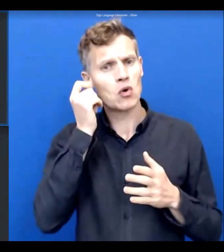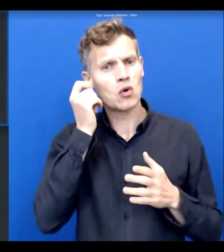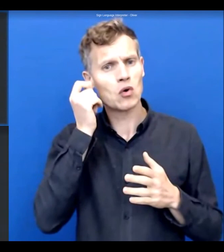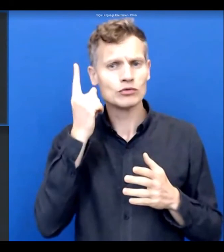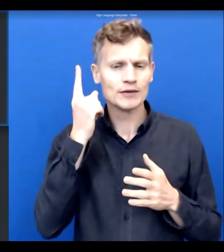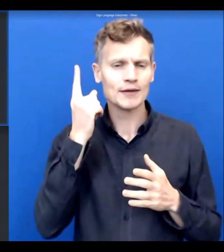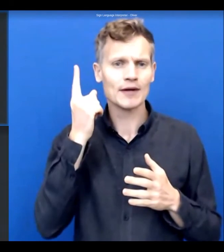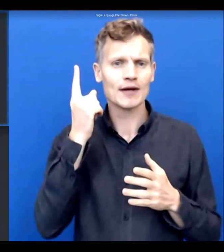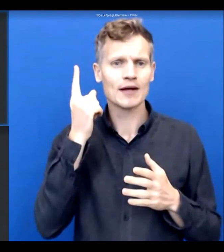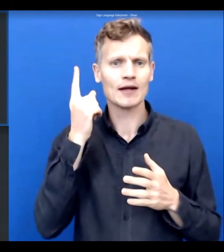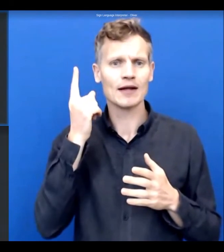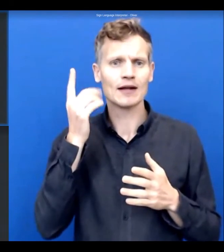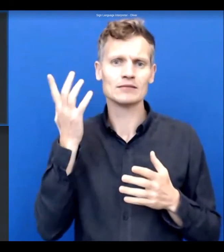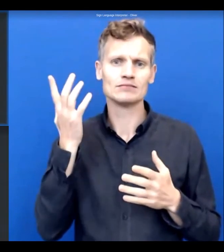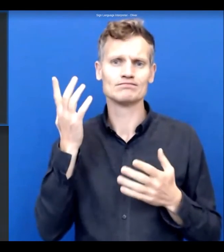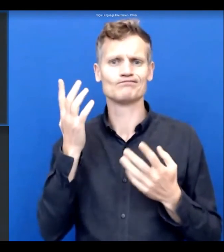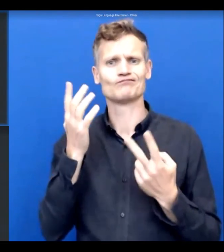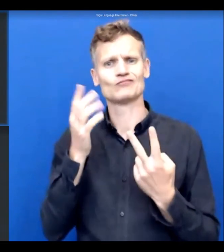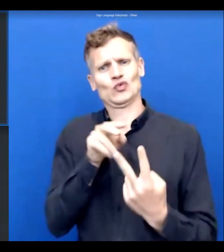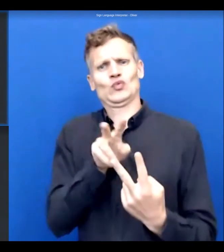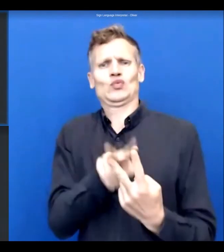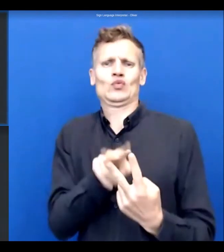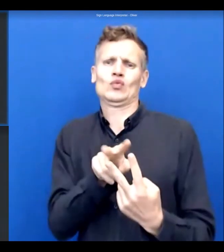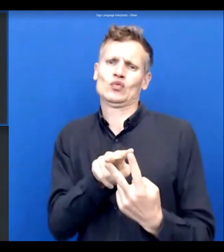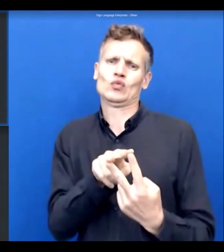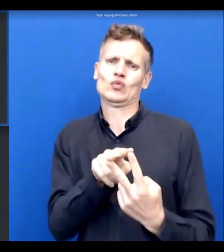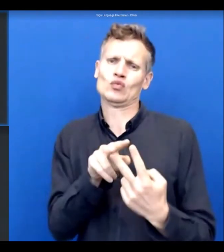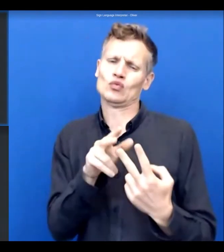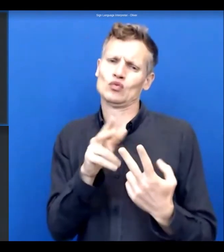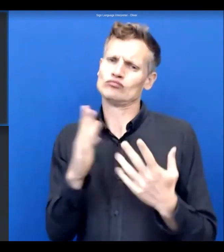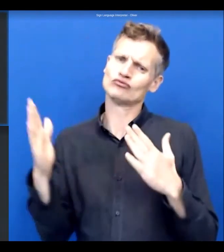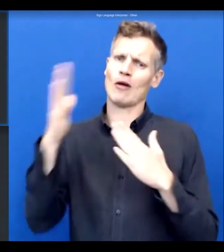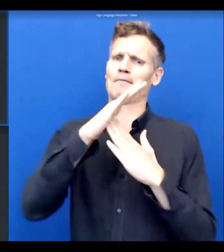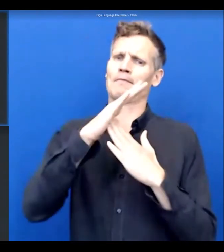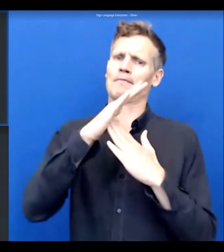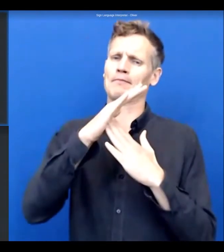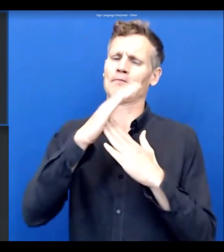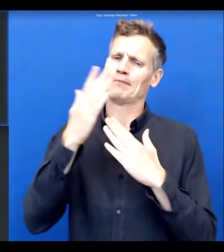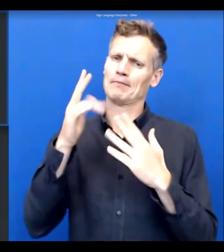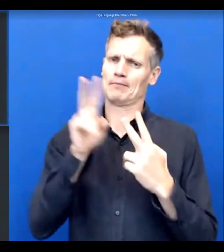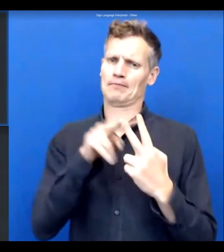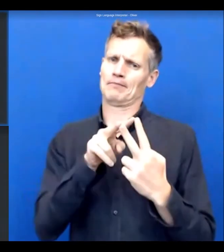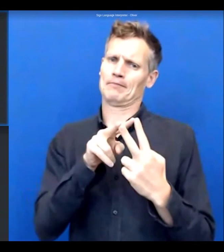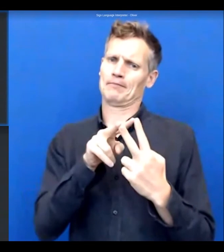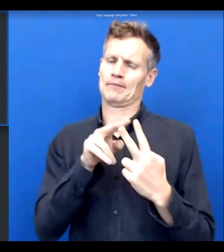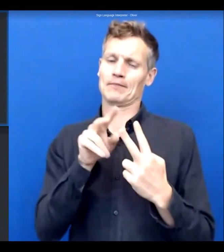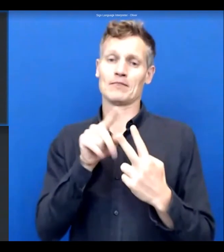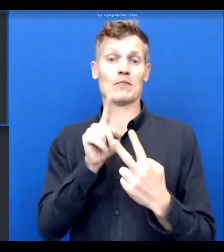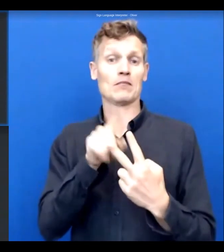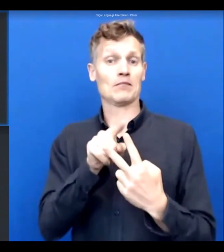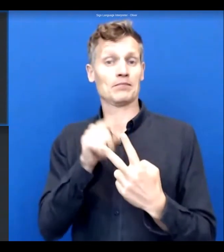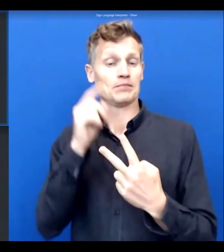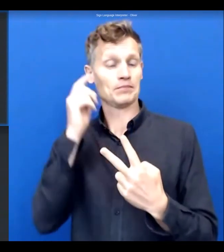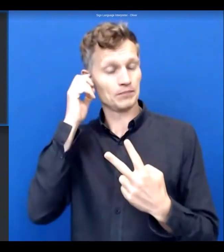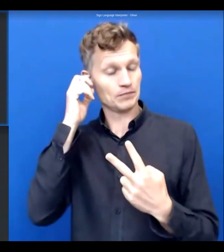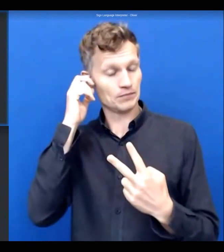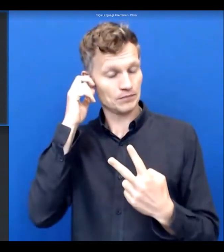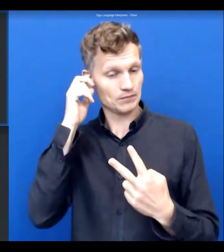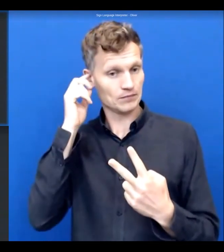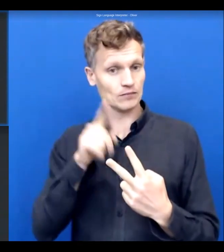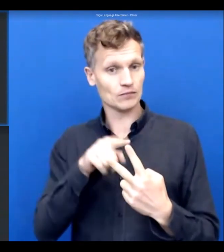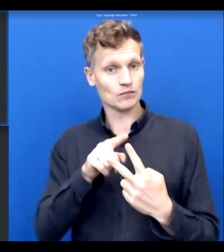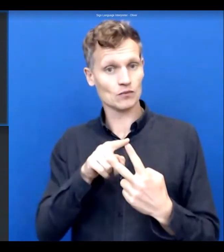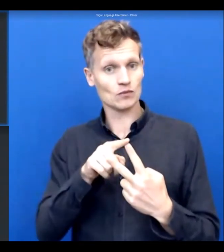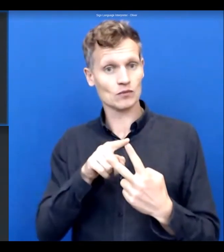two main dimensions dealing with the role of cities. The first element I would like, it would